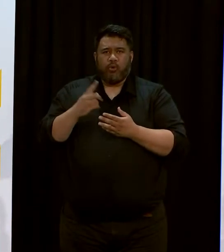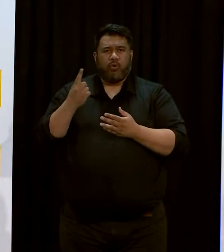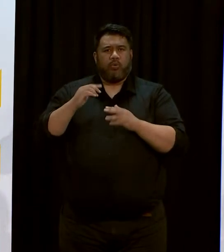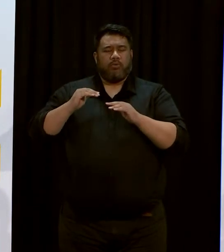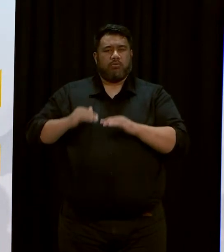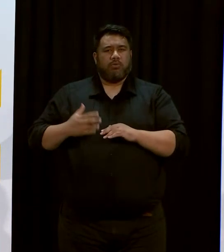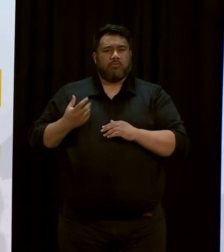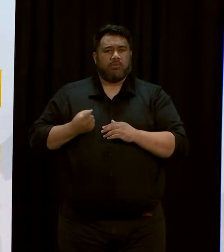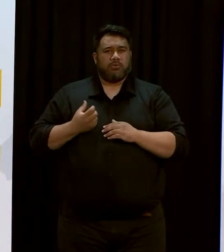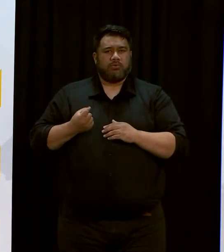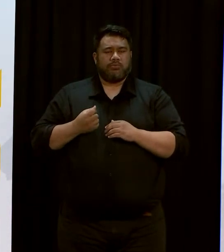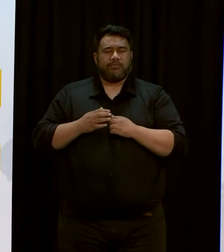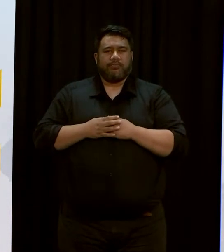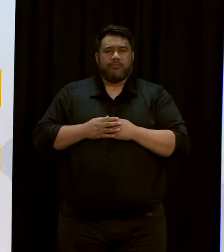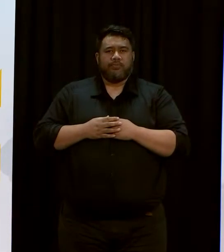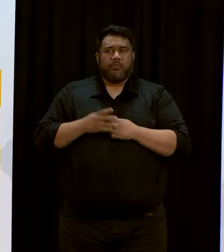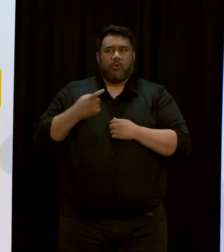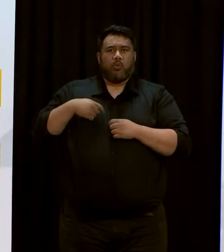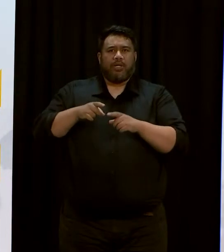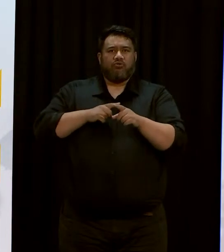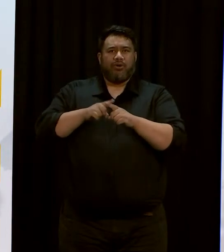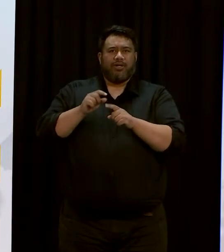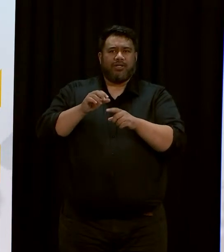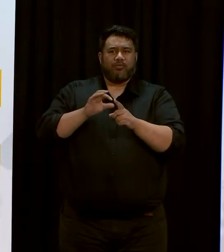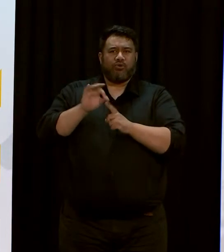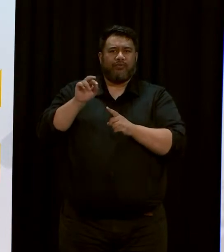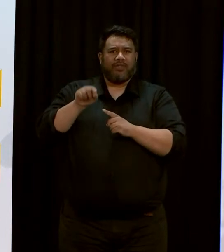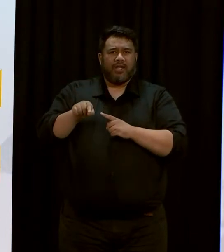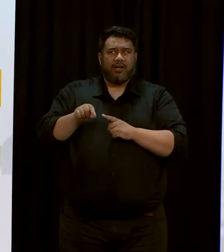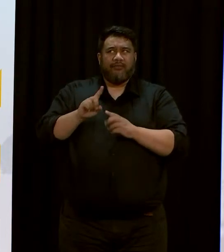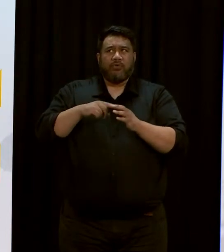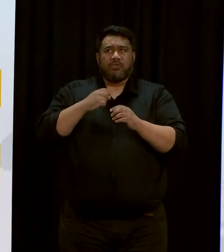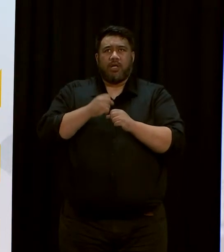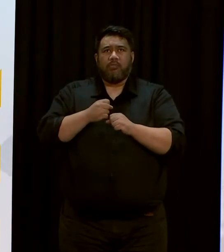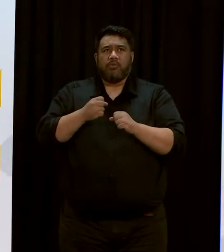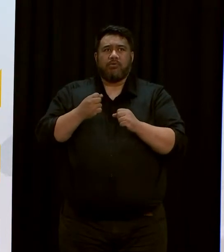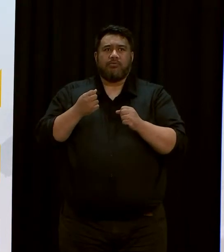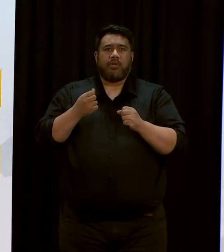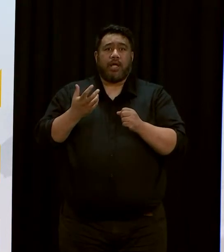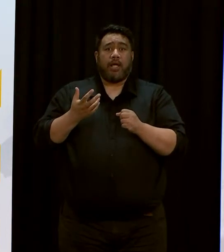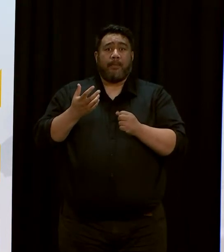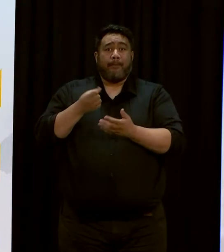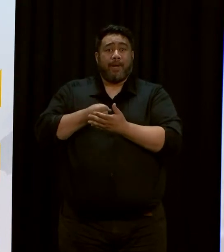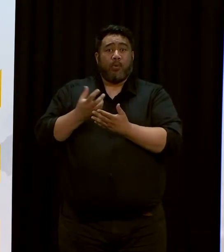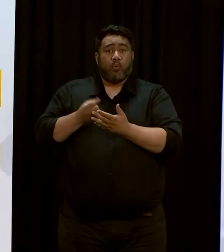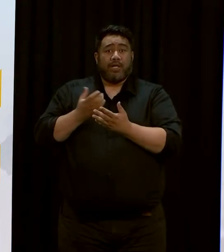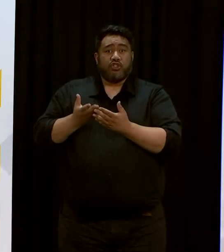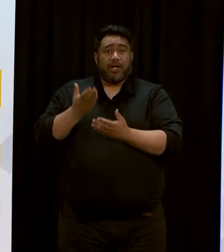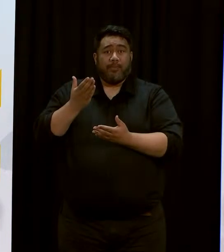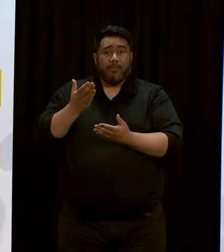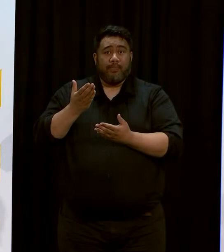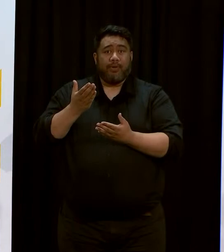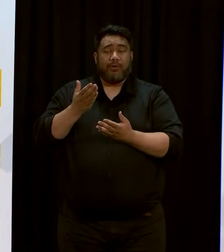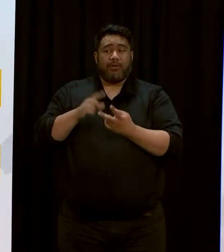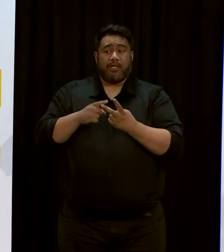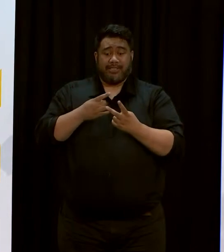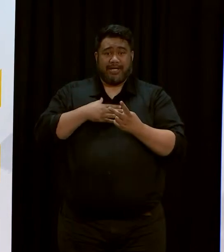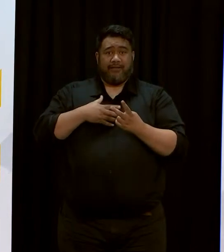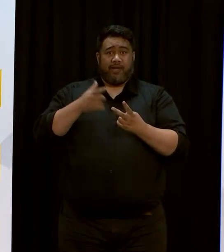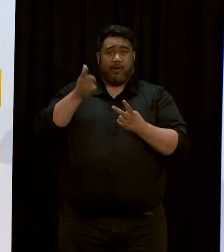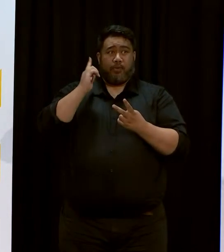been trying to leverage that up, be it through, the levers that we have, minimum wage, through as an employer